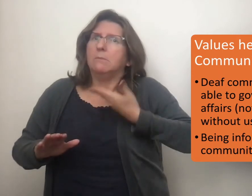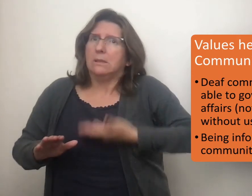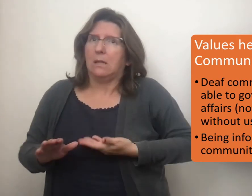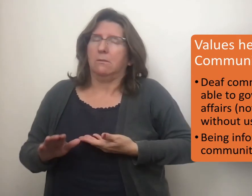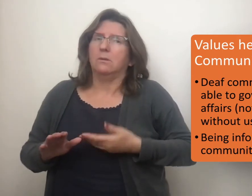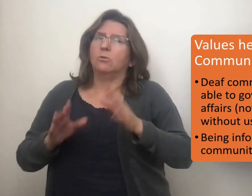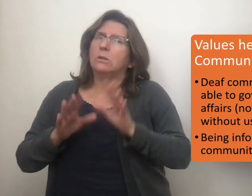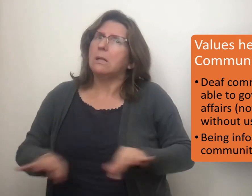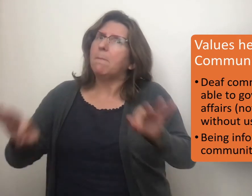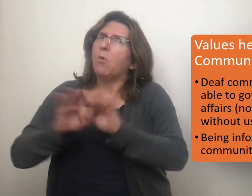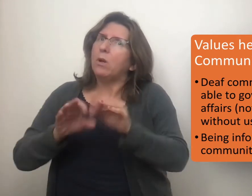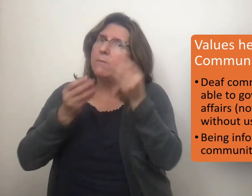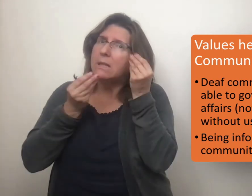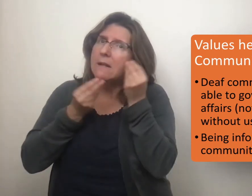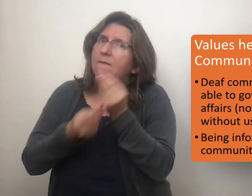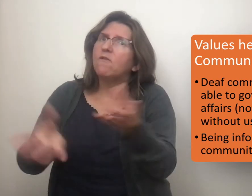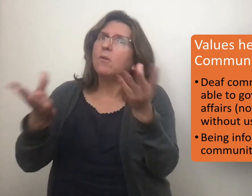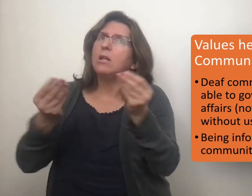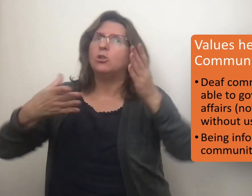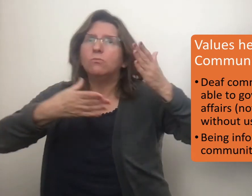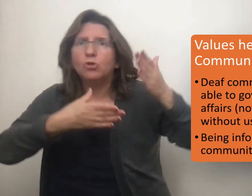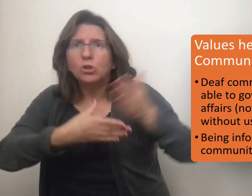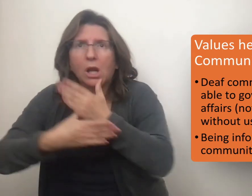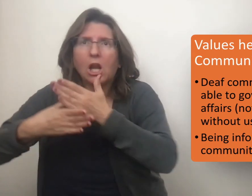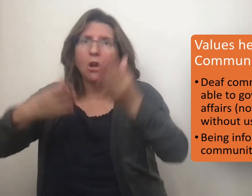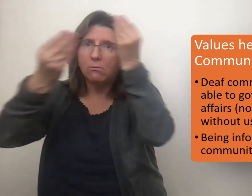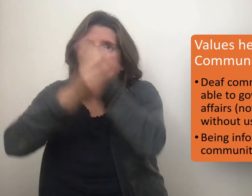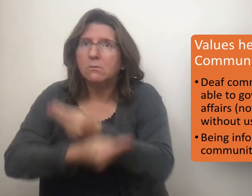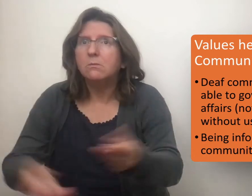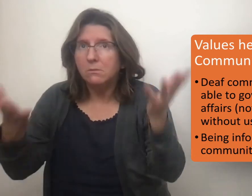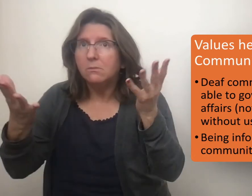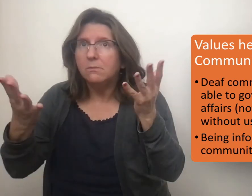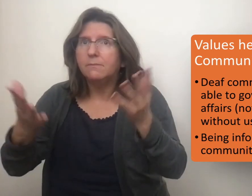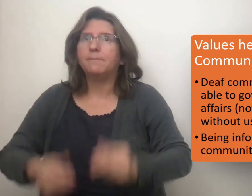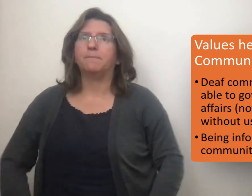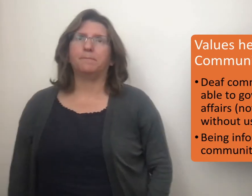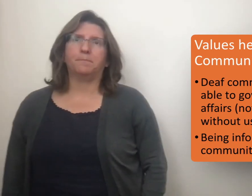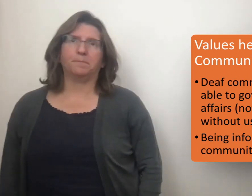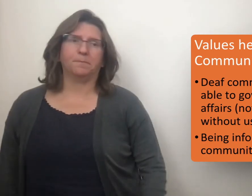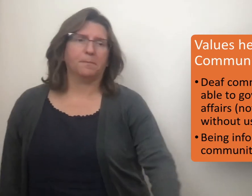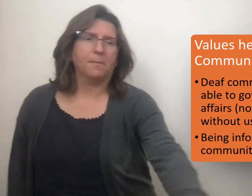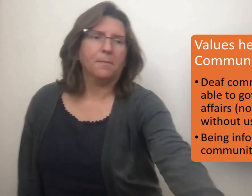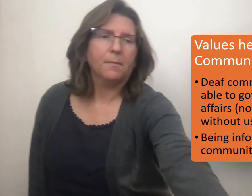what, then they'll try to find out because knowing about one another's well-being is valued in the community.